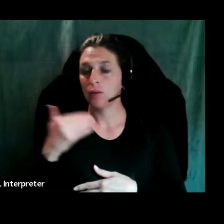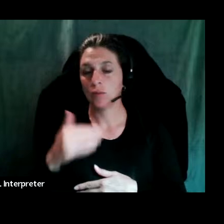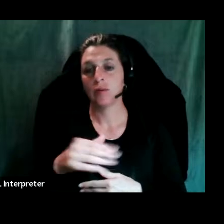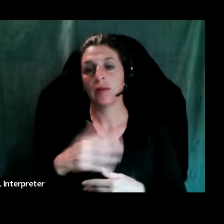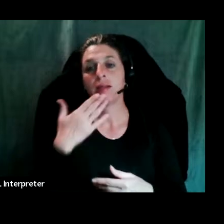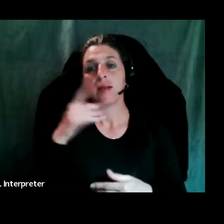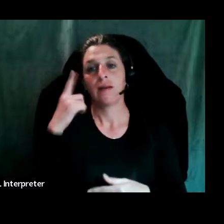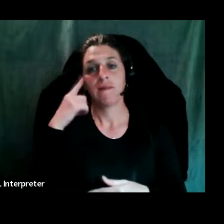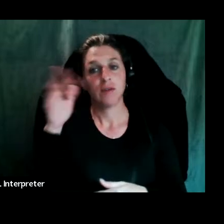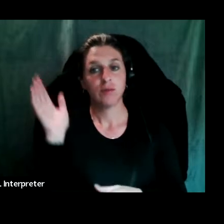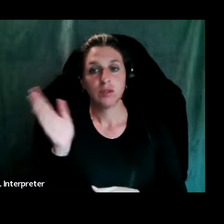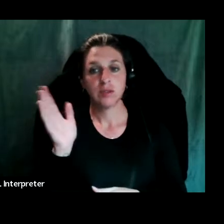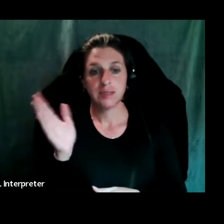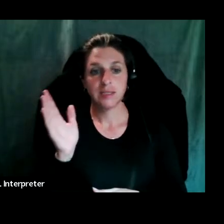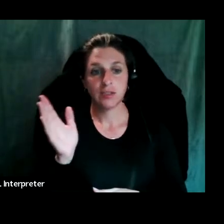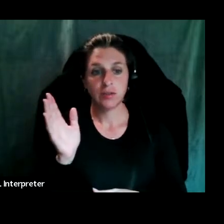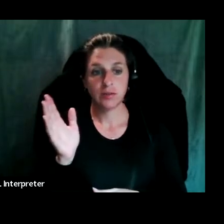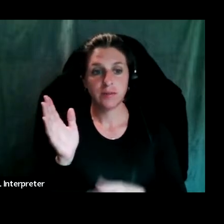your presentation.